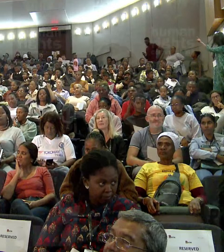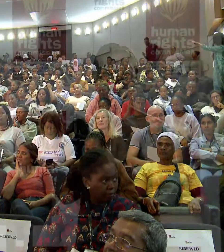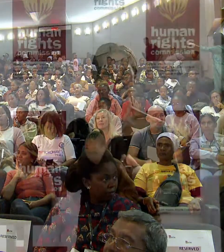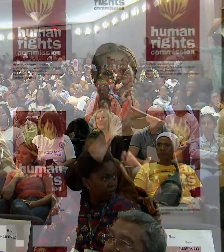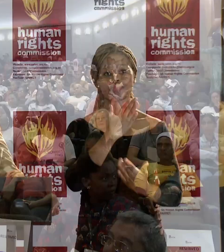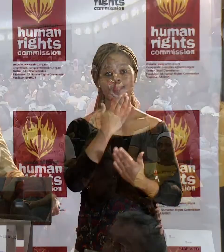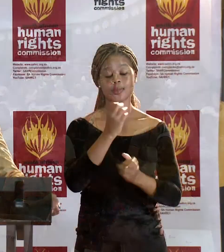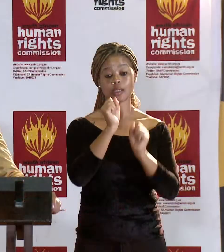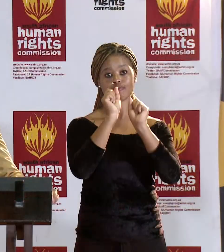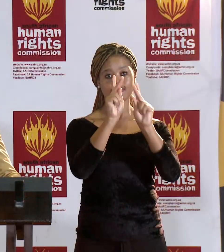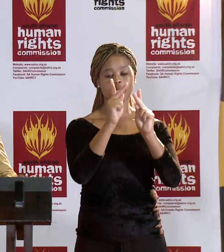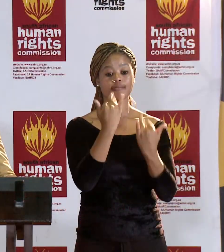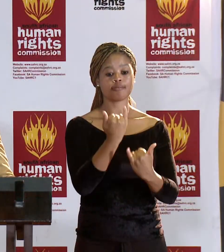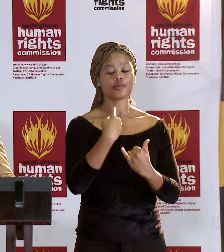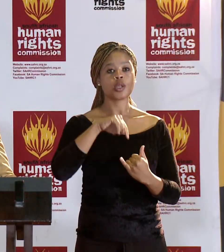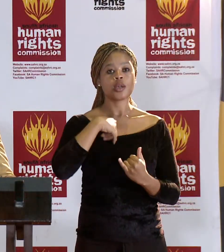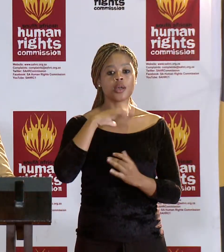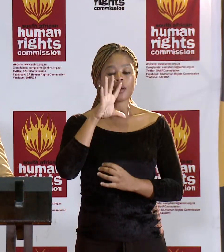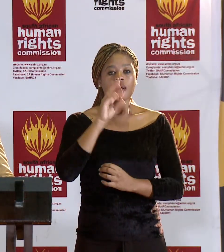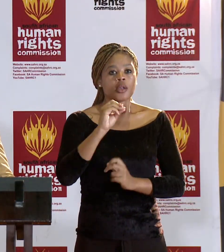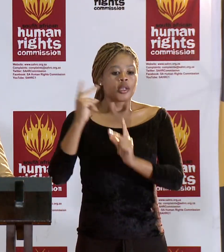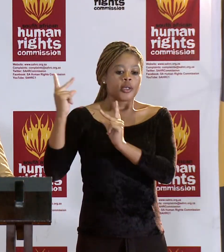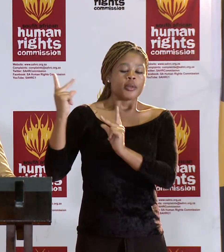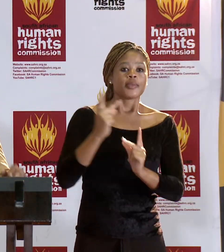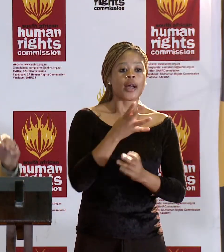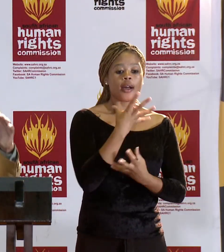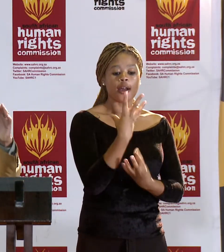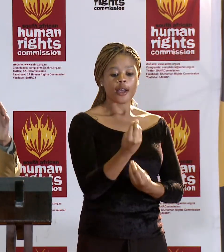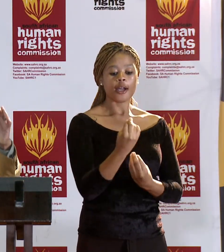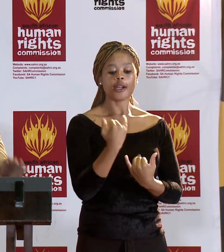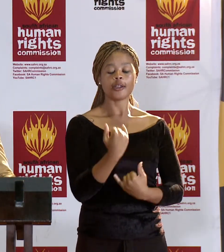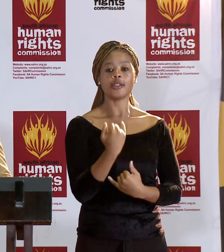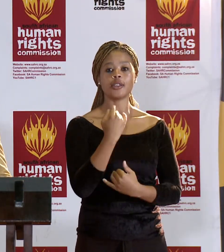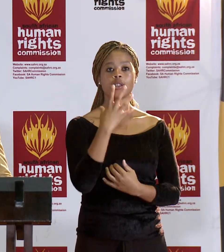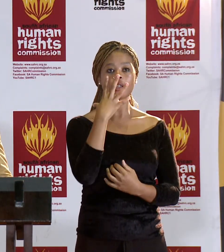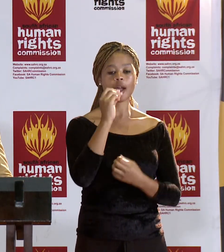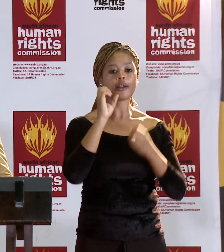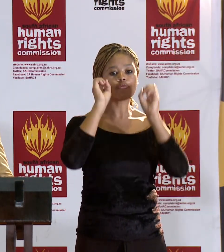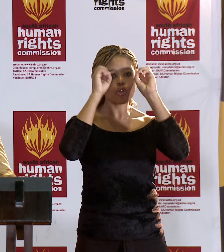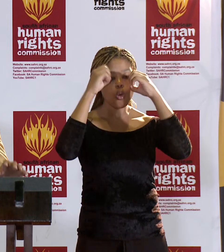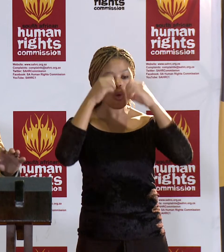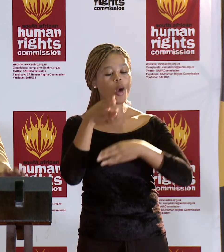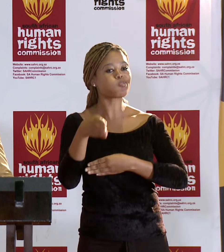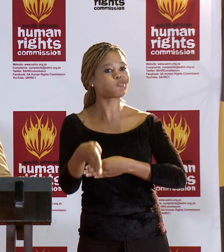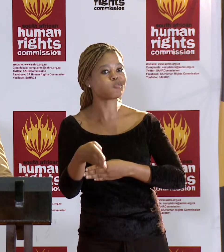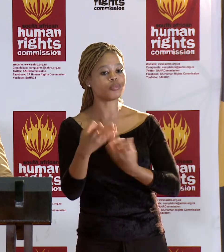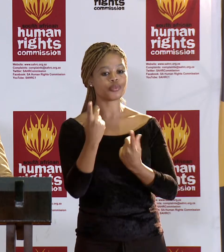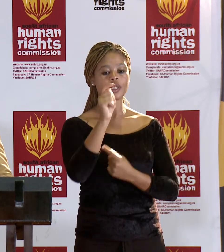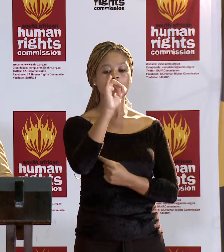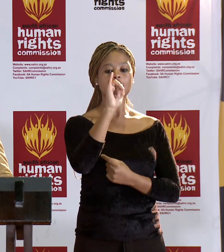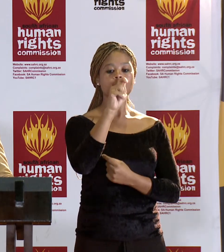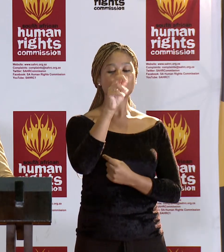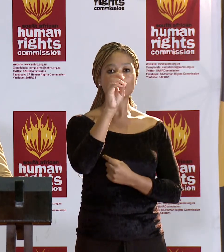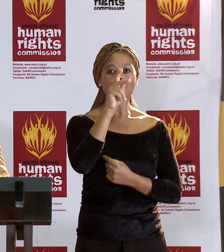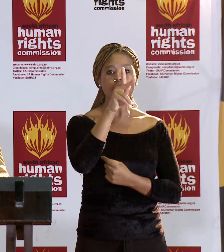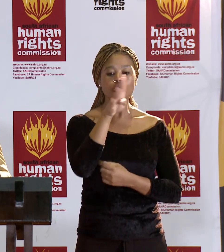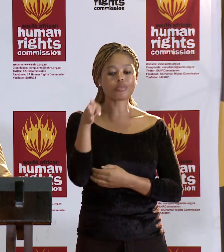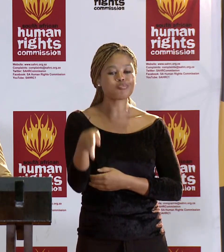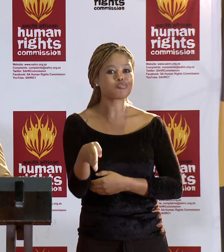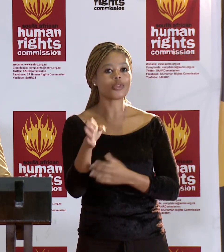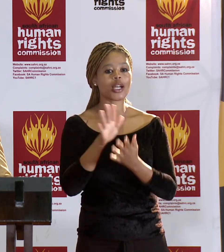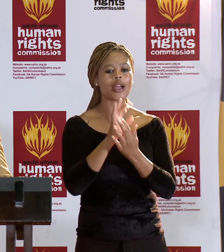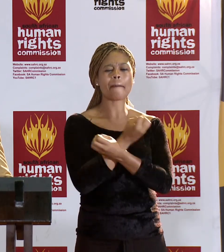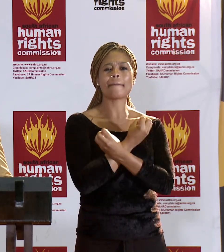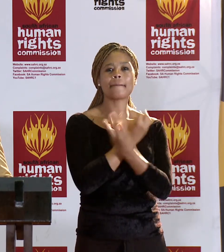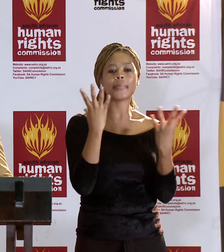Fantastic. Okay, so we have some awesome guests in the building today. We have Google here with us, we have TikTok here with us, and we have